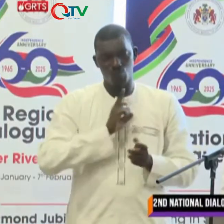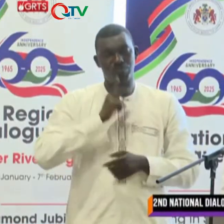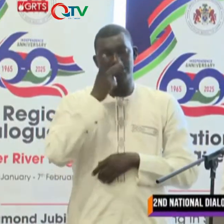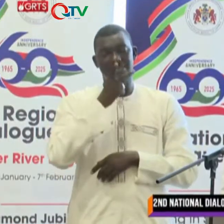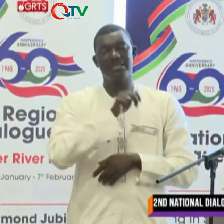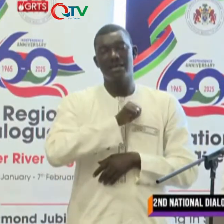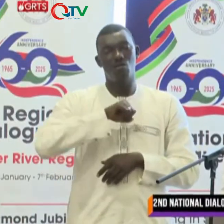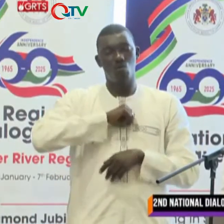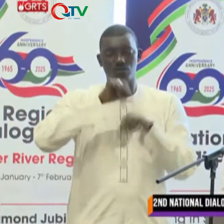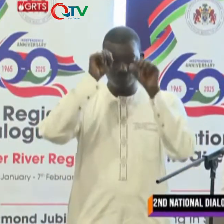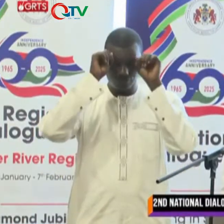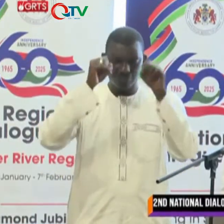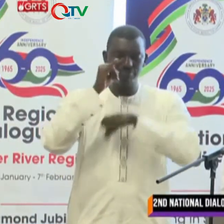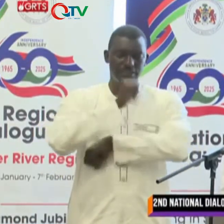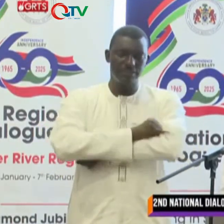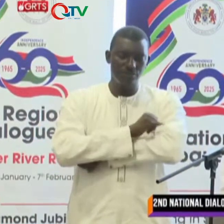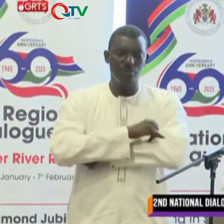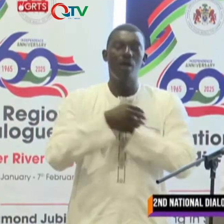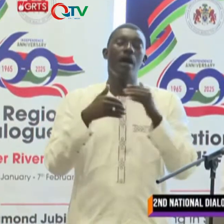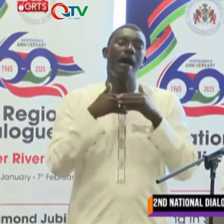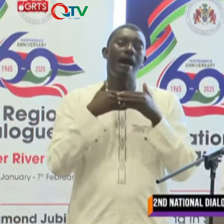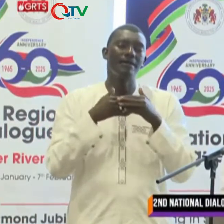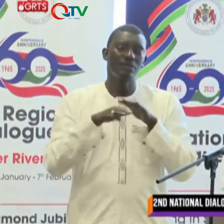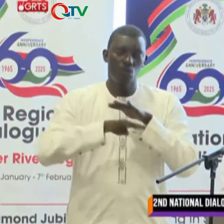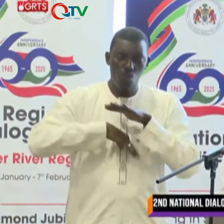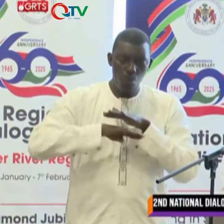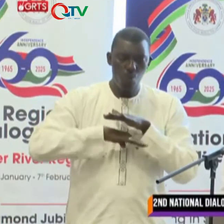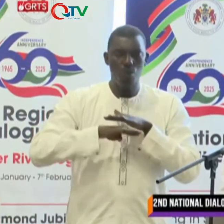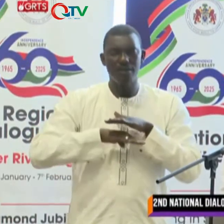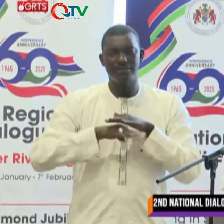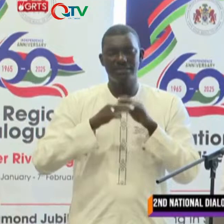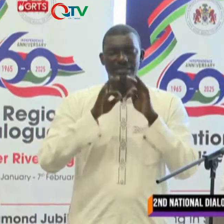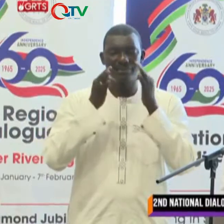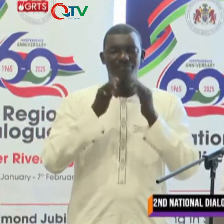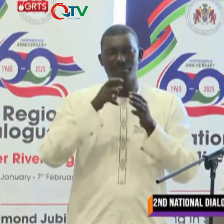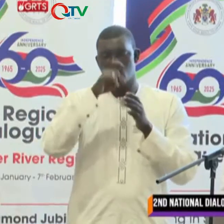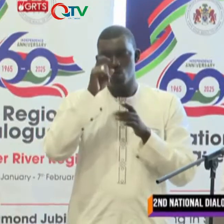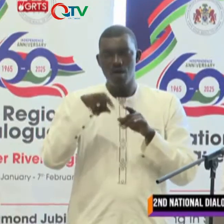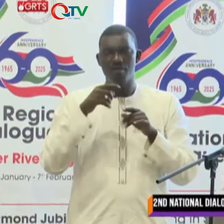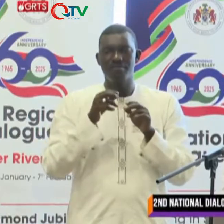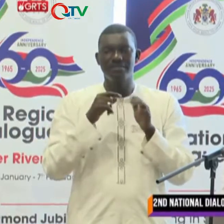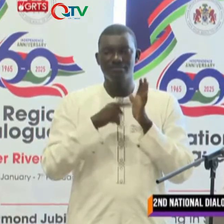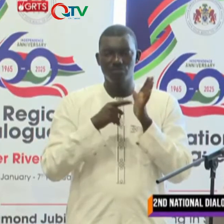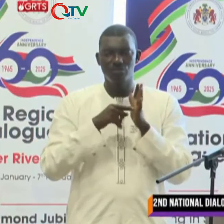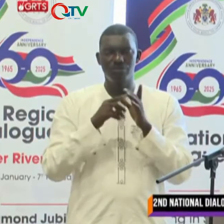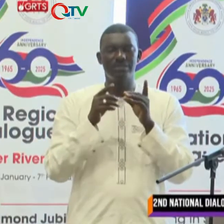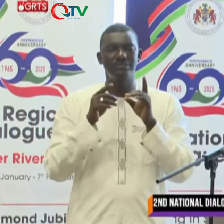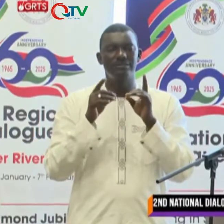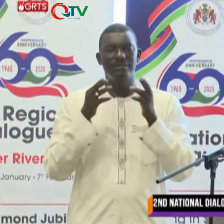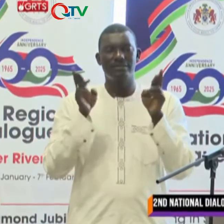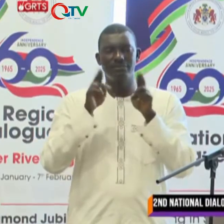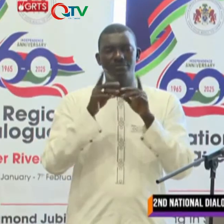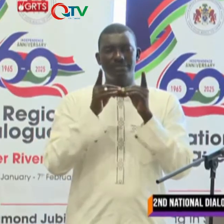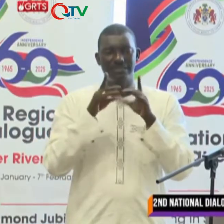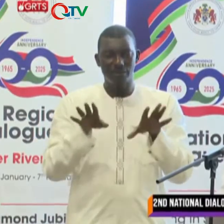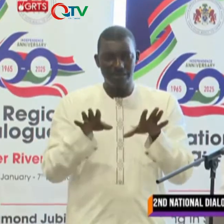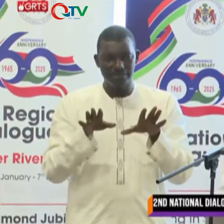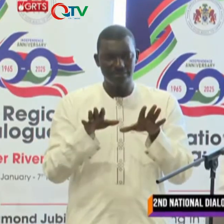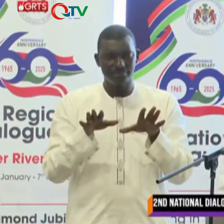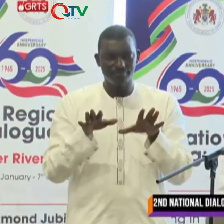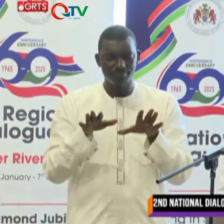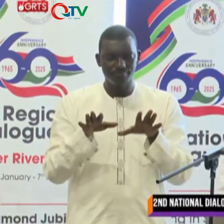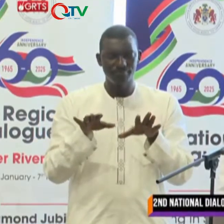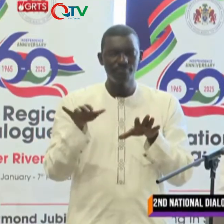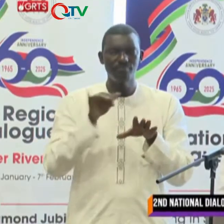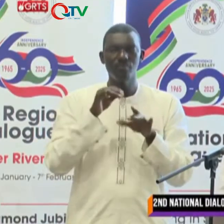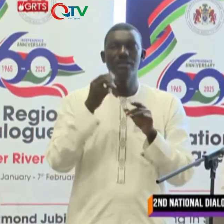public institutions acting within the framework of a genuine representative democracy. Much more,